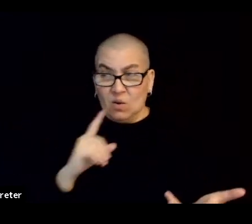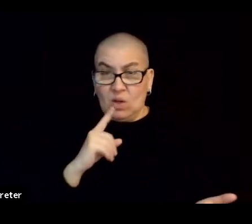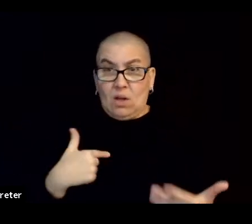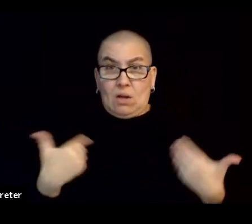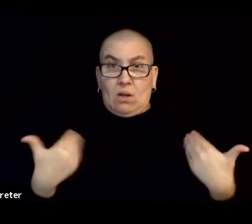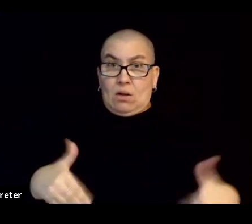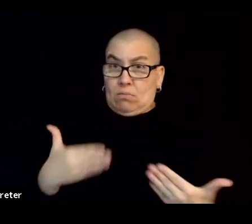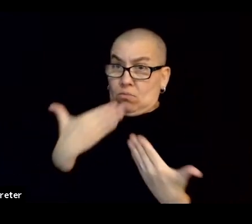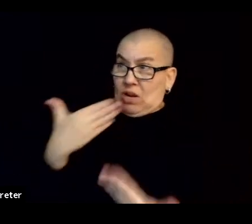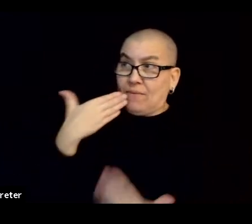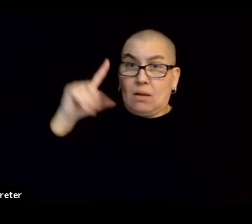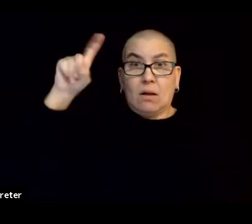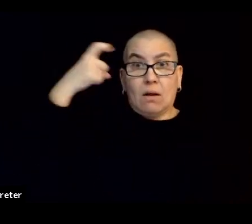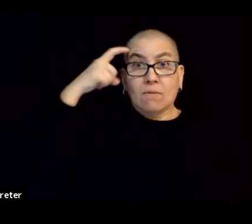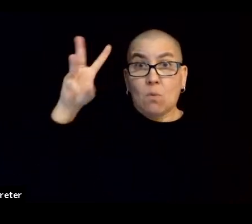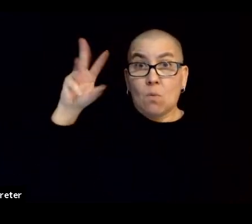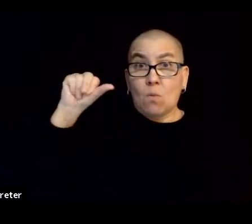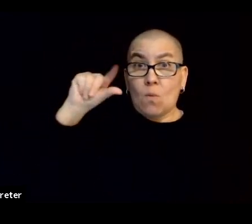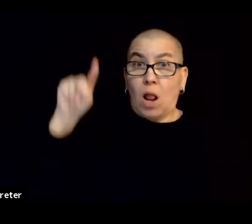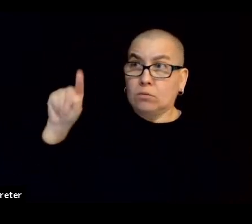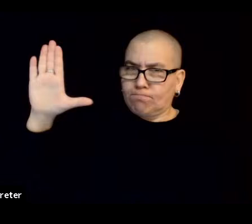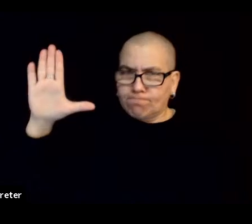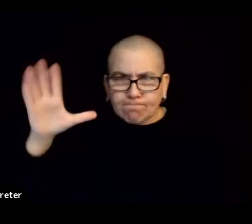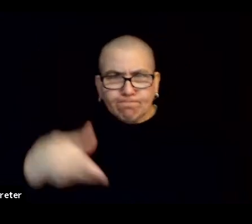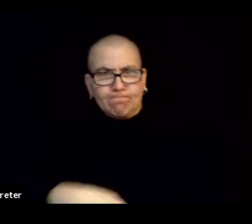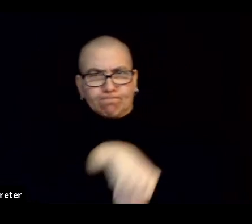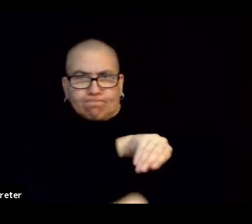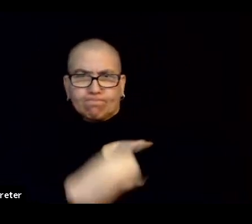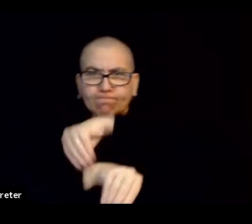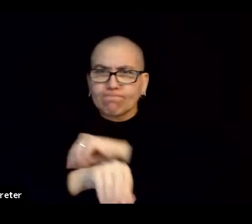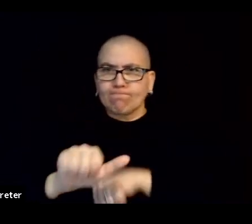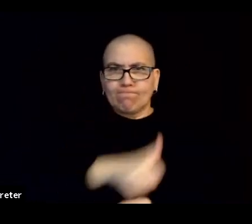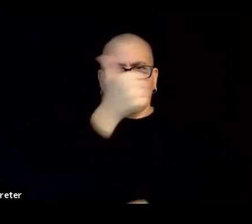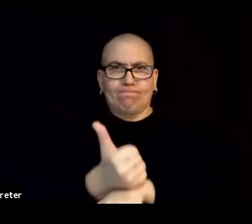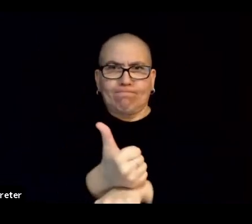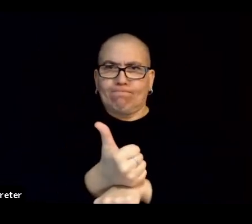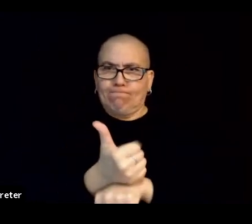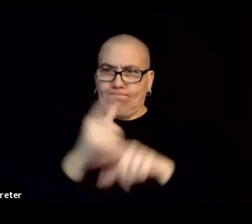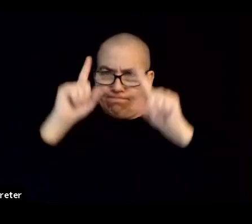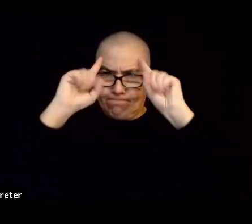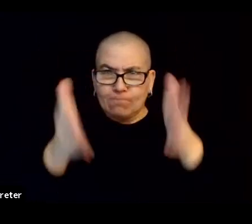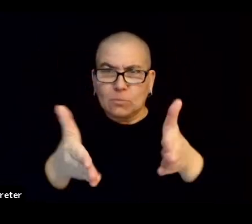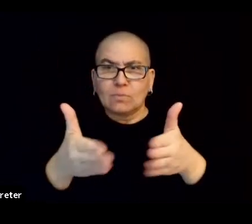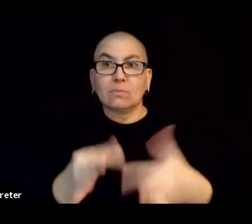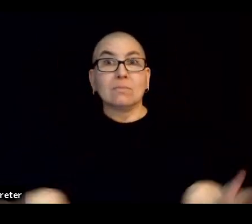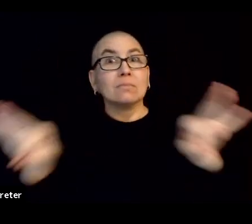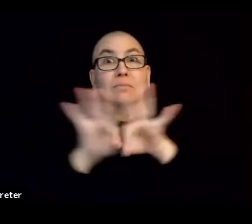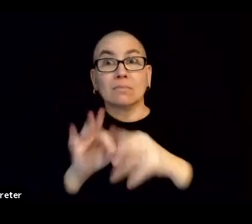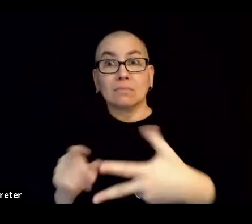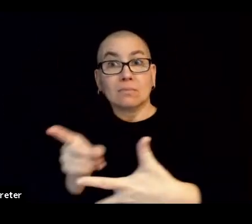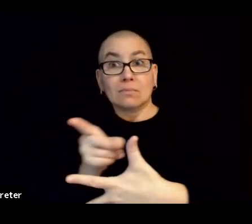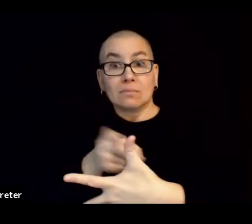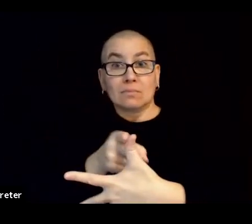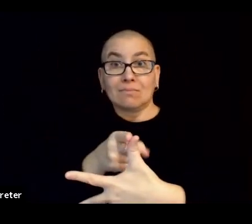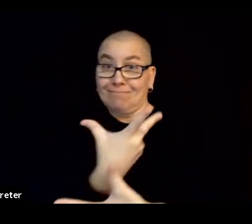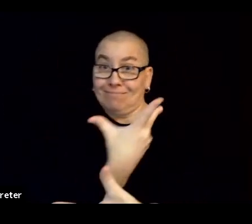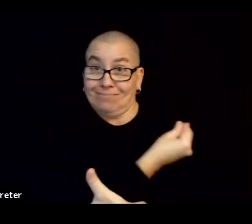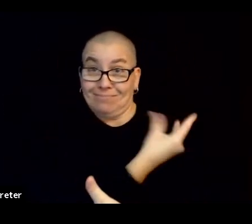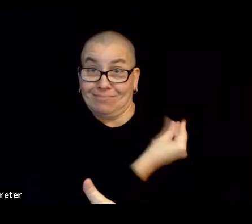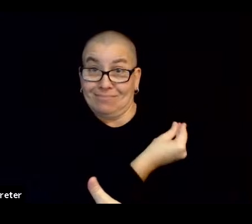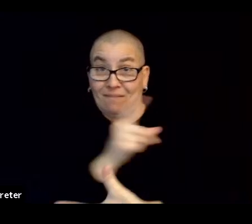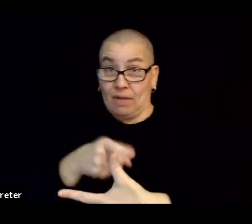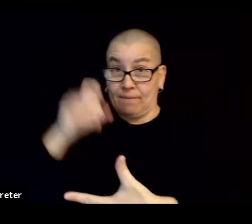The three key elements for success are first, vaccine from the federal government to reach Minnesota.